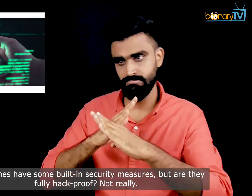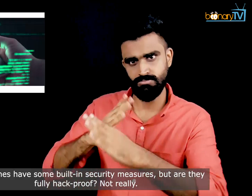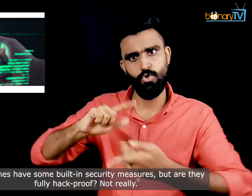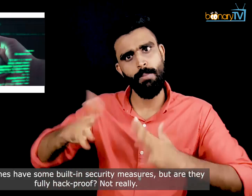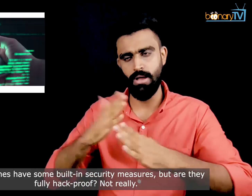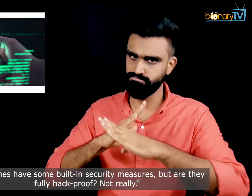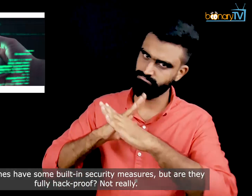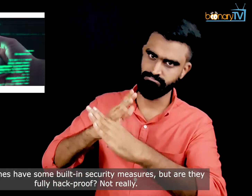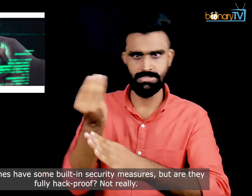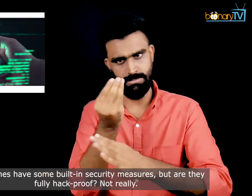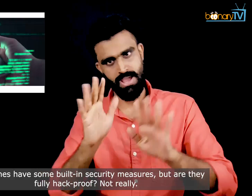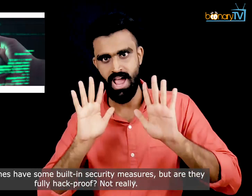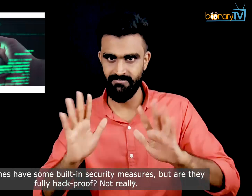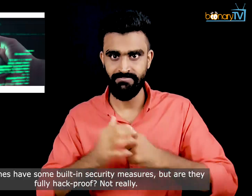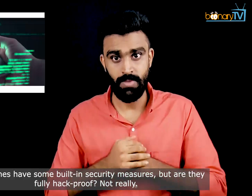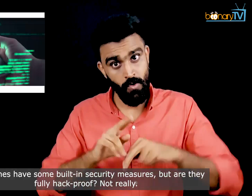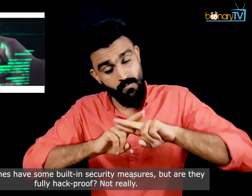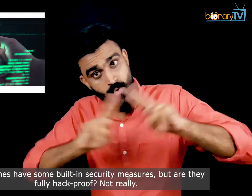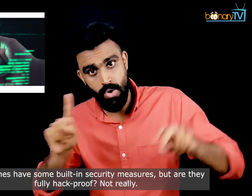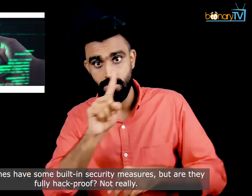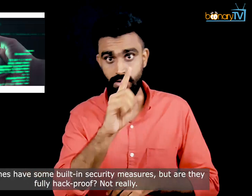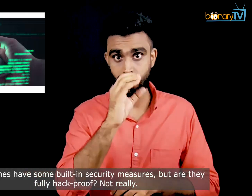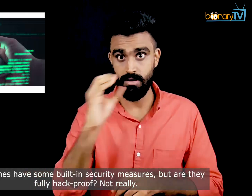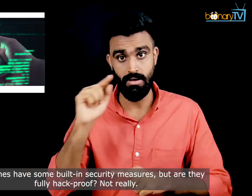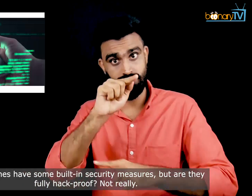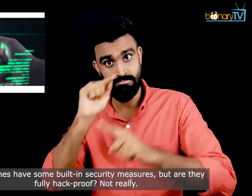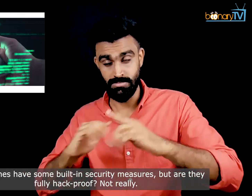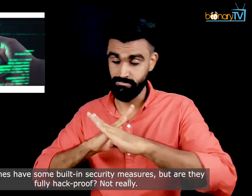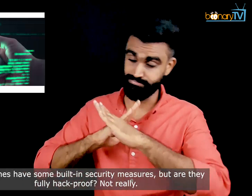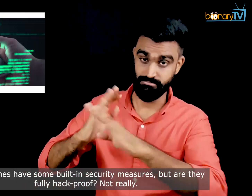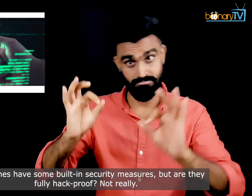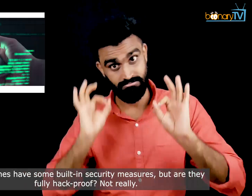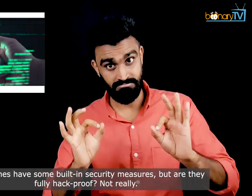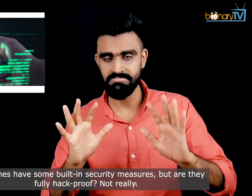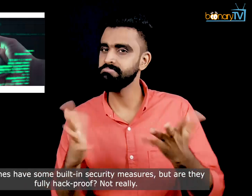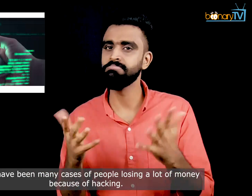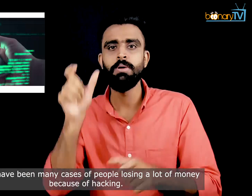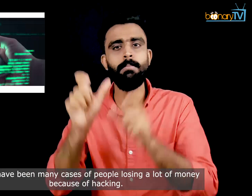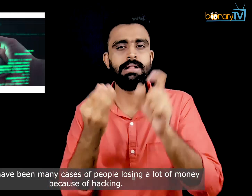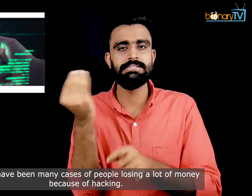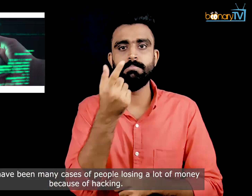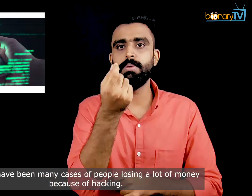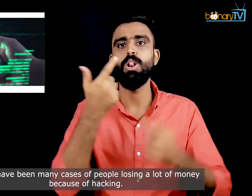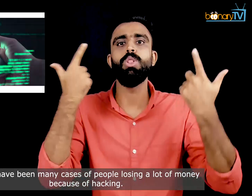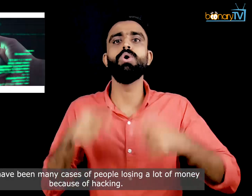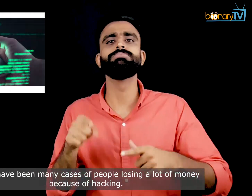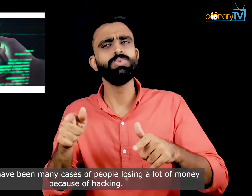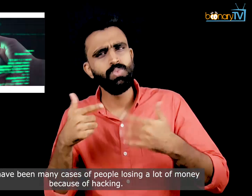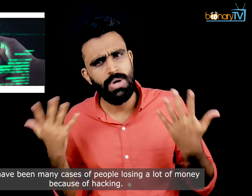security measures, but are they fully hack-proof? Not really. There have been many cases of people